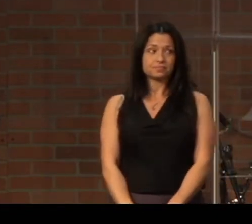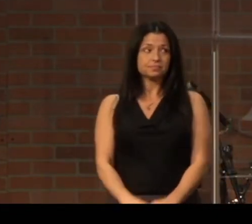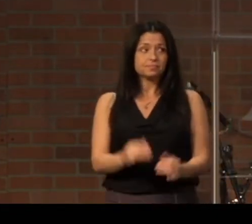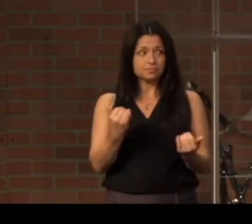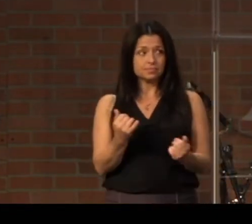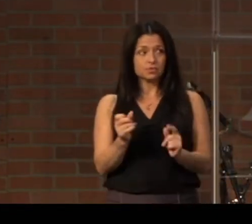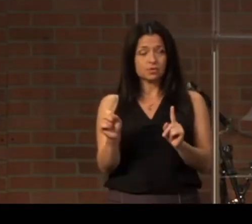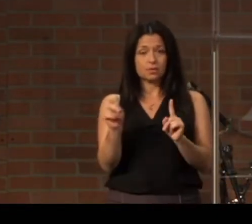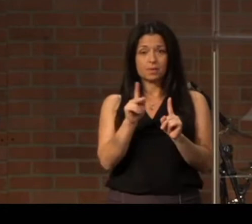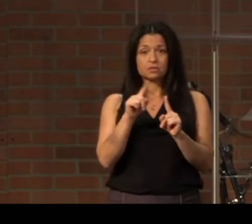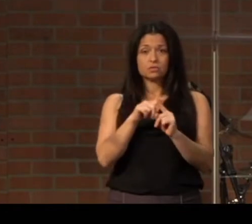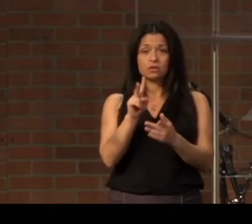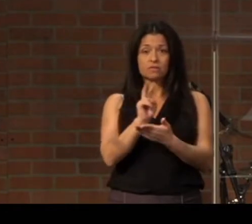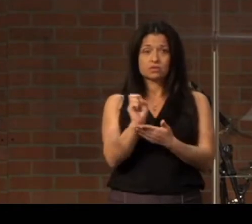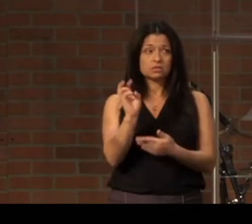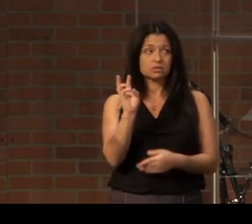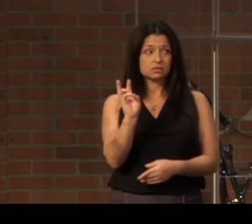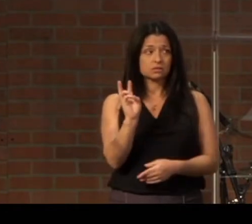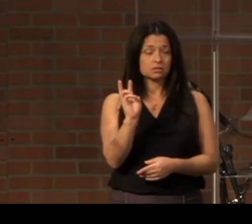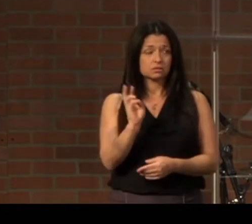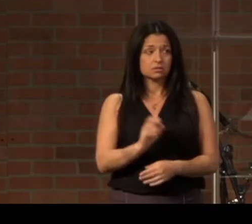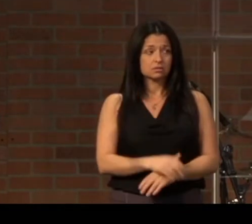Going back to verse 6.